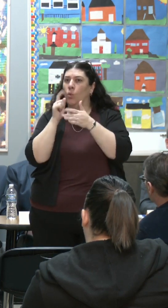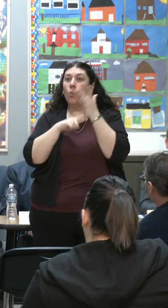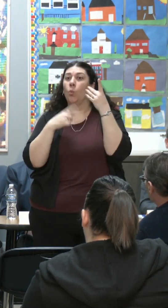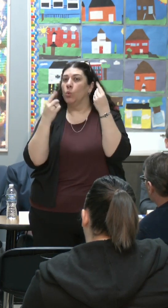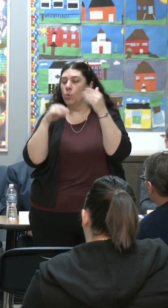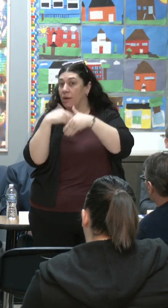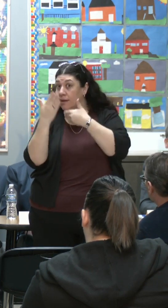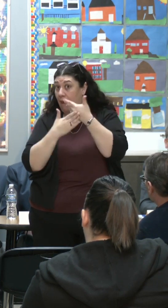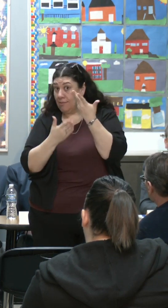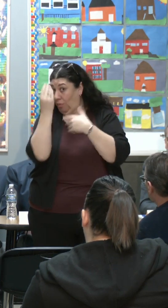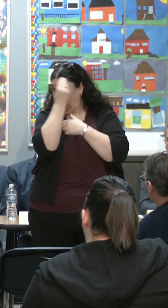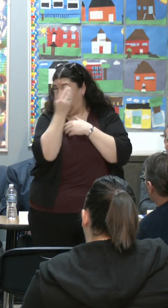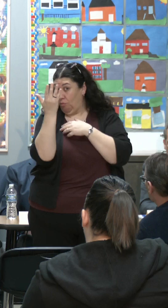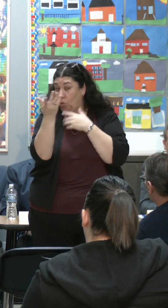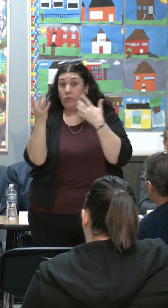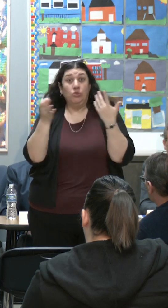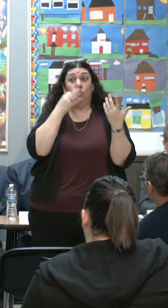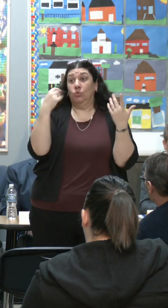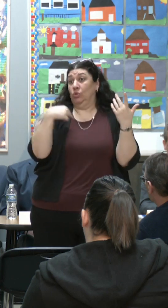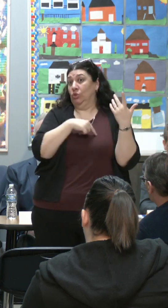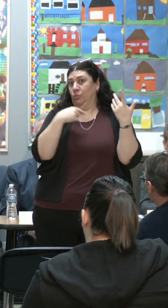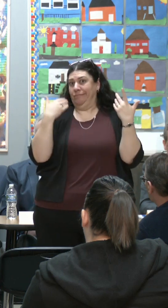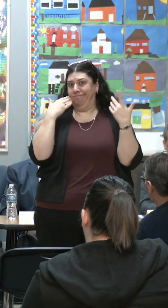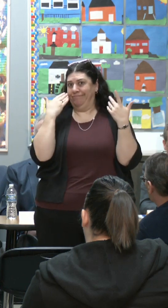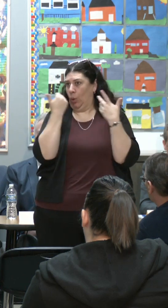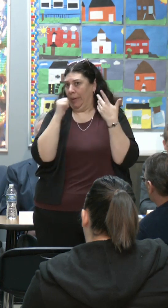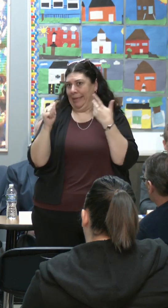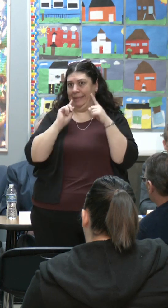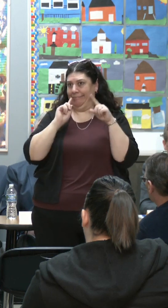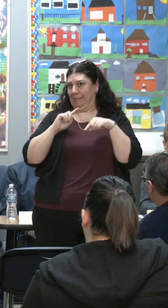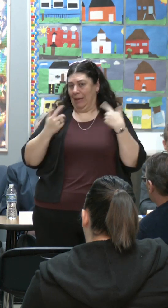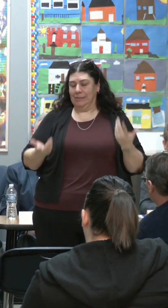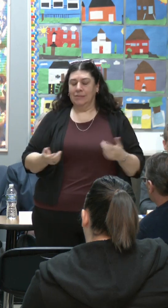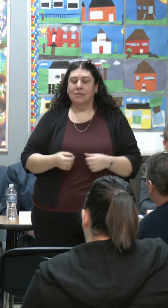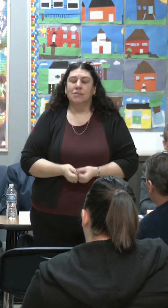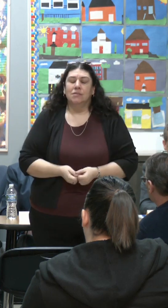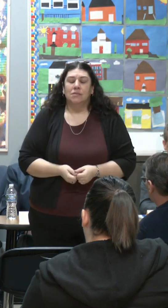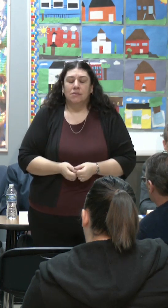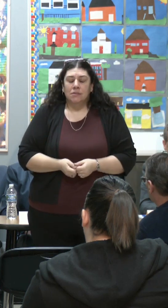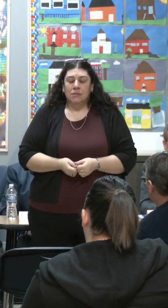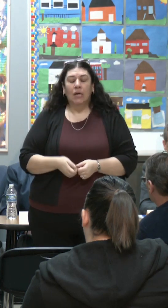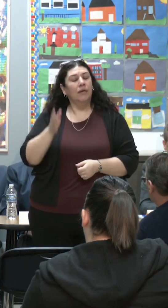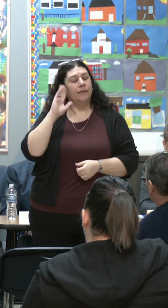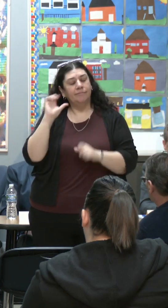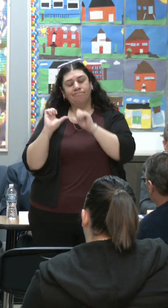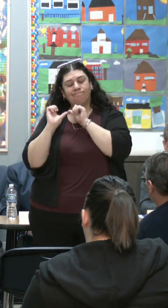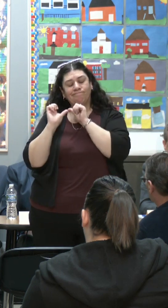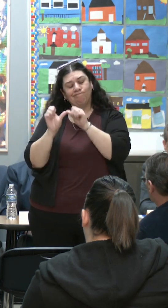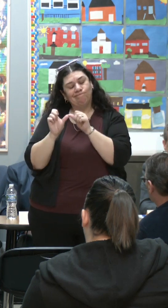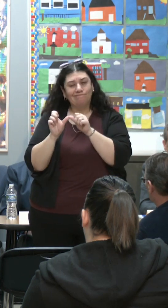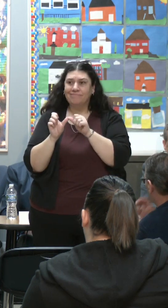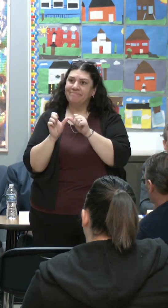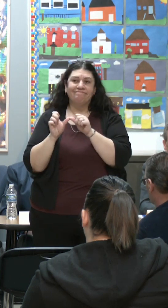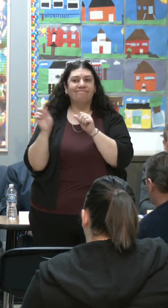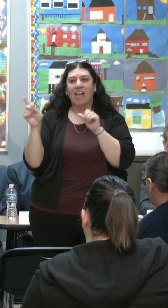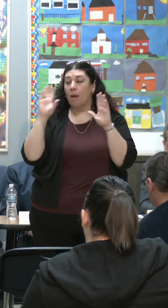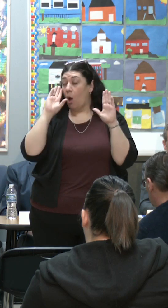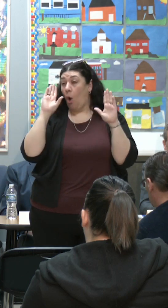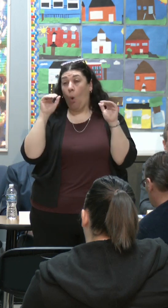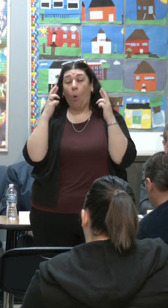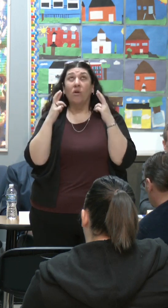and we'll let you know as soon as we know anything. So we will keep moving on that. I am just hopeful